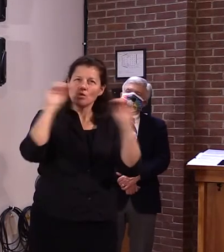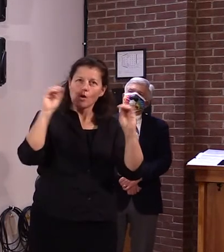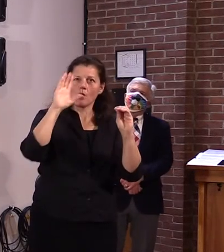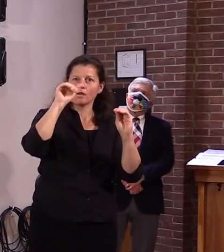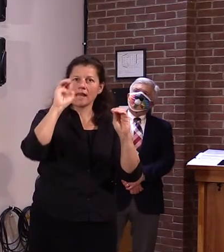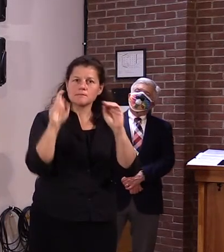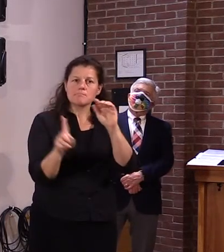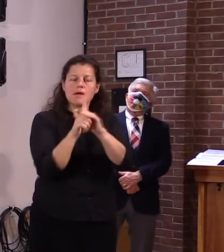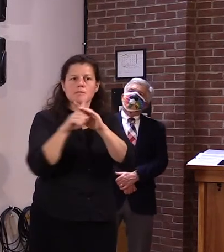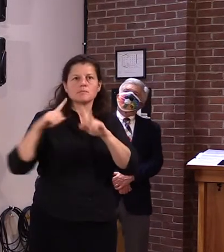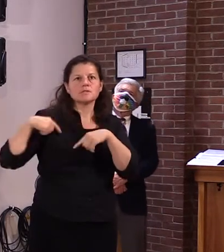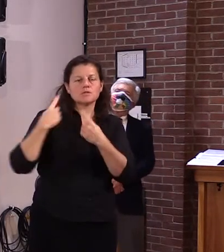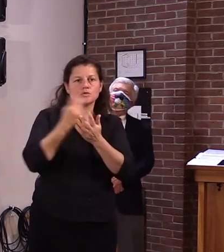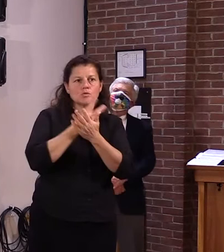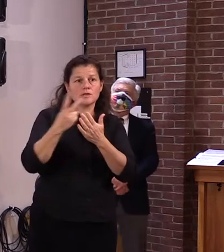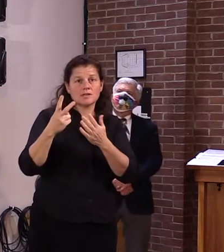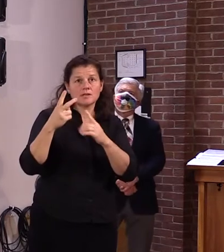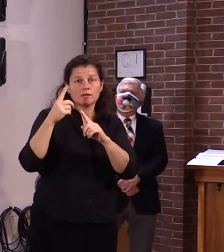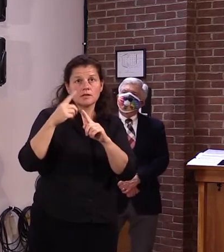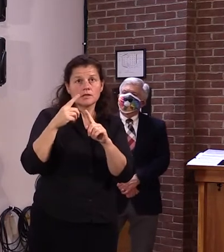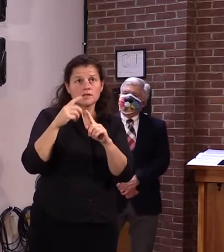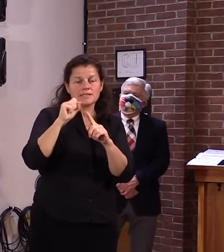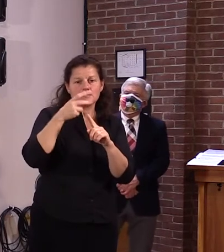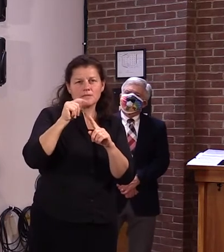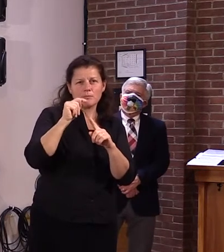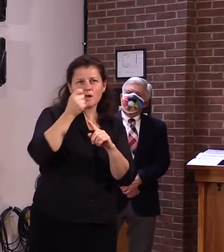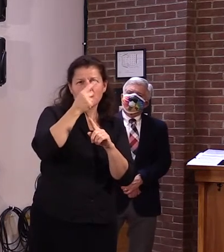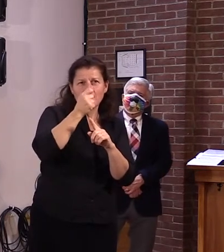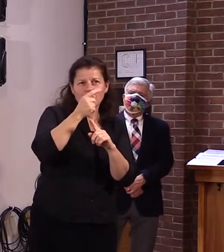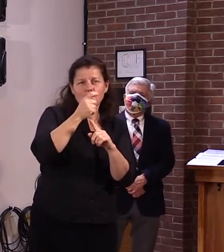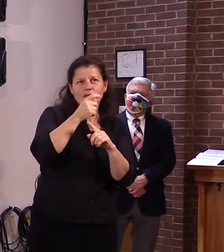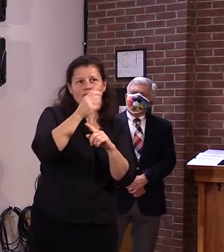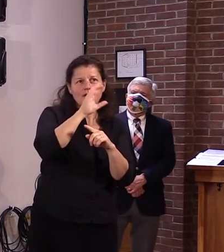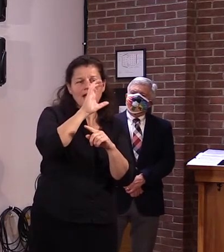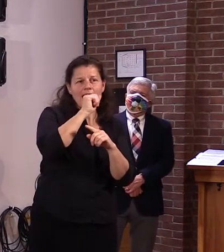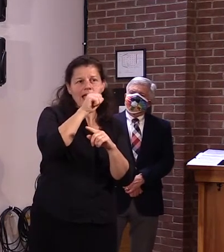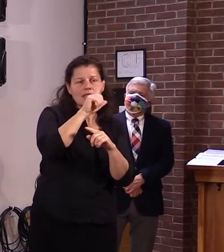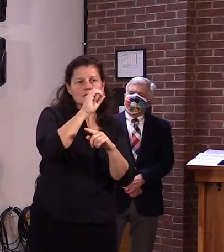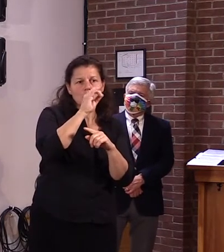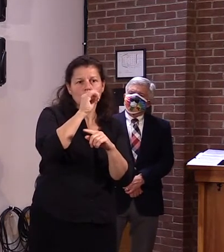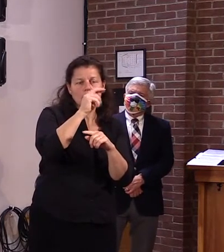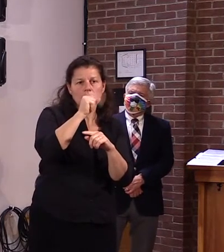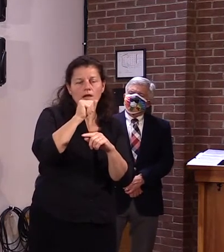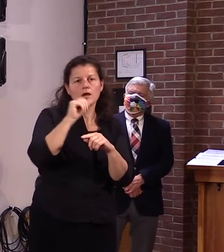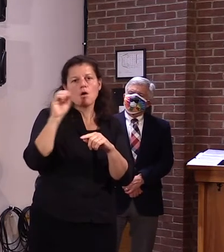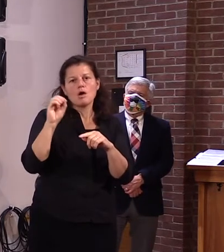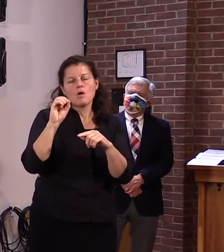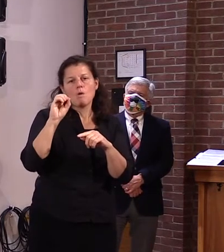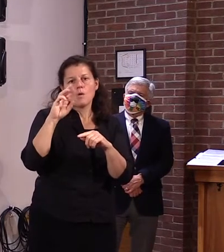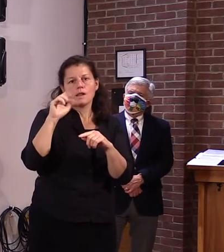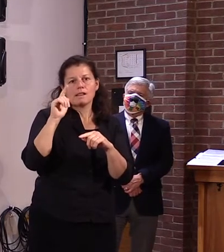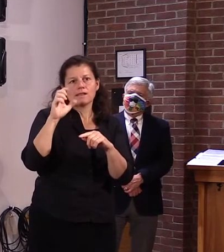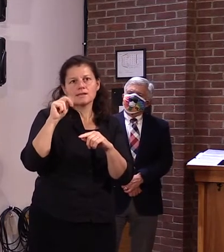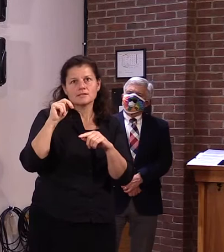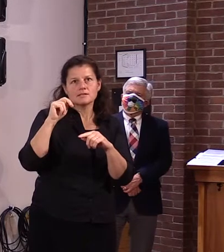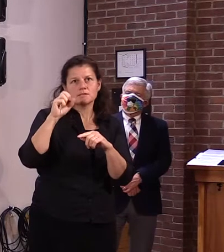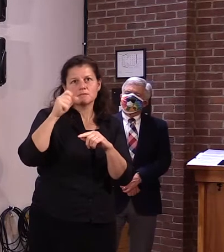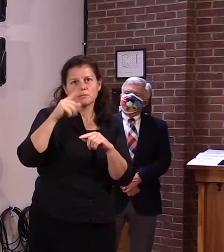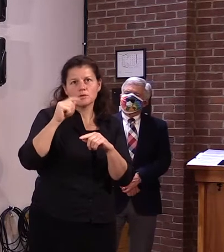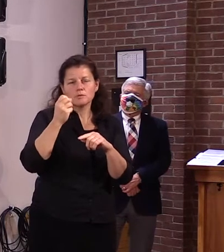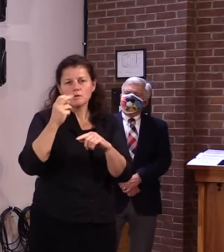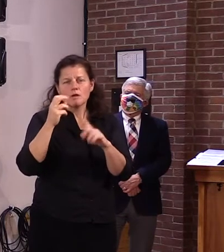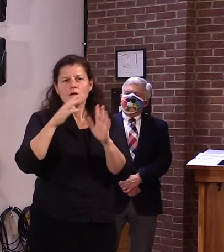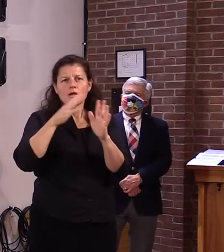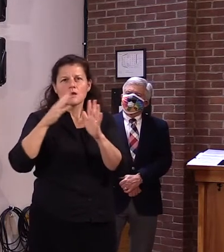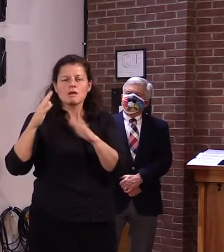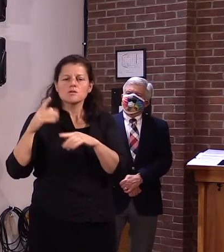been since September 11th for Caledonia County, September 10th for Orleans, and August 7th for Essex County. Can you draw